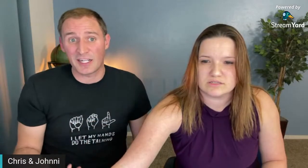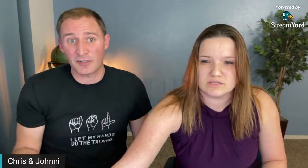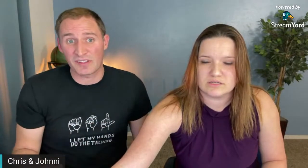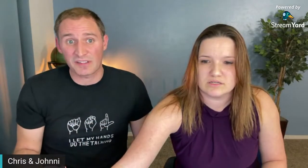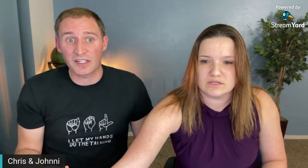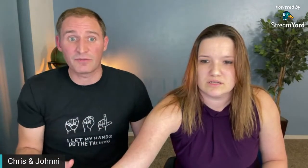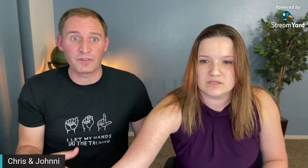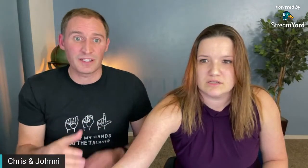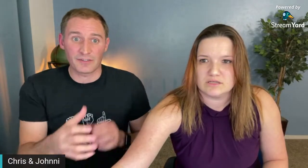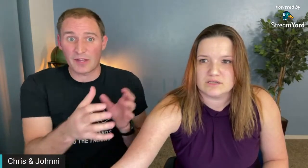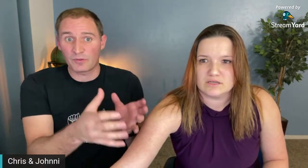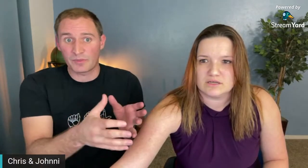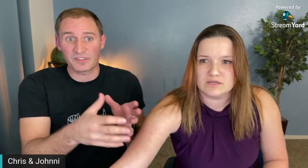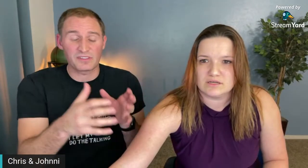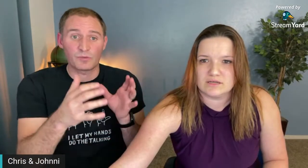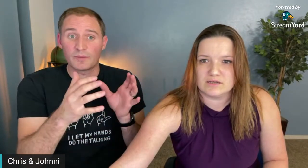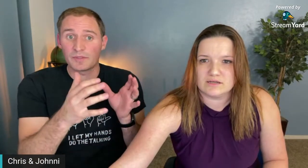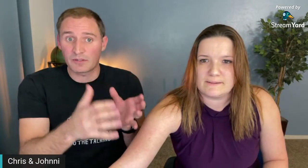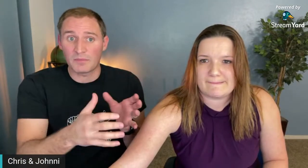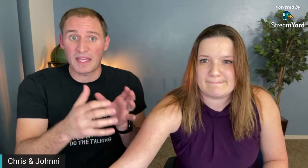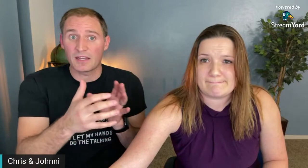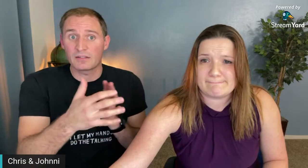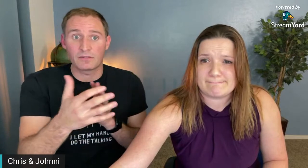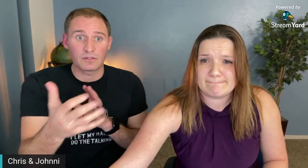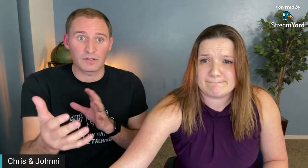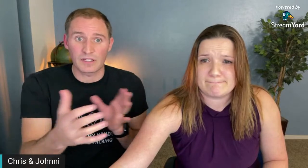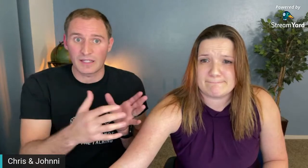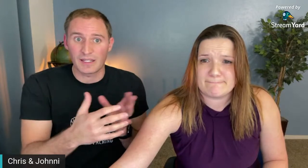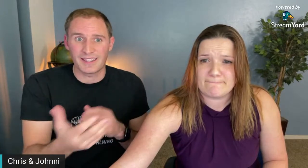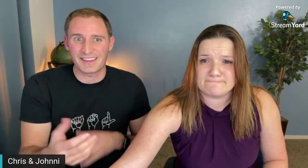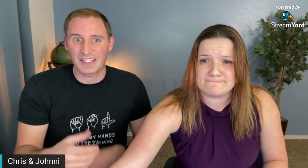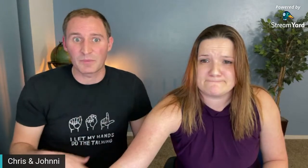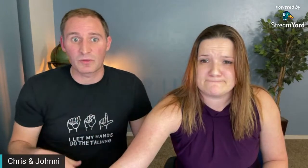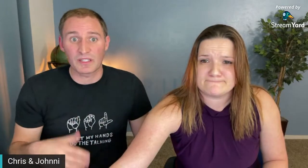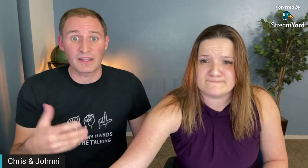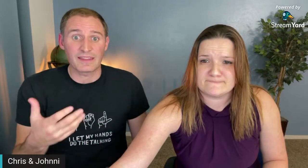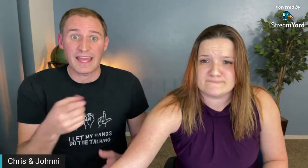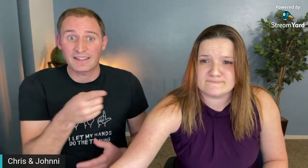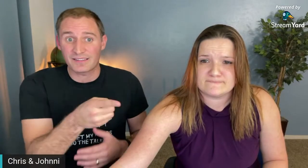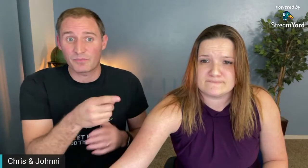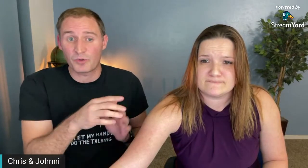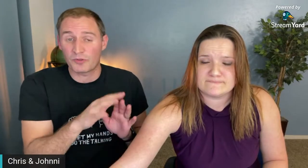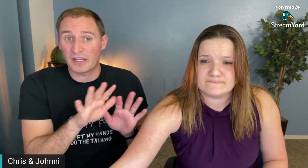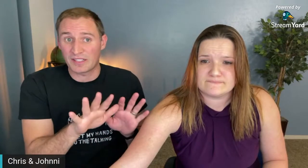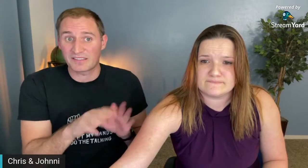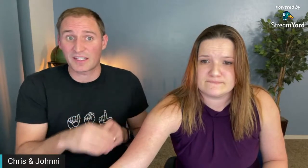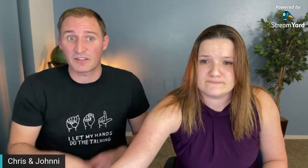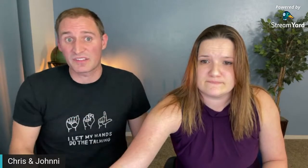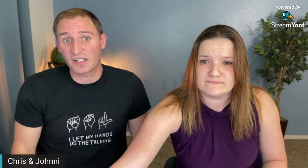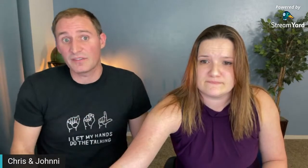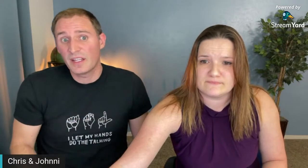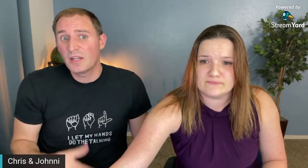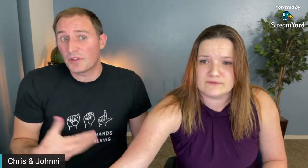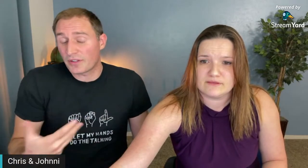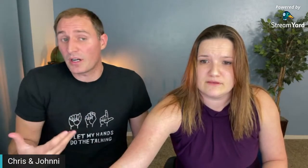of itself. If that person's a woman or a man or anything in between, then that just pronoun takes care of itself. But there are